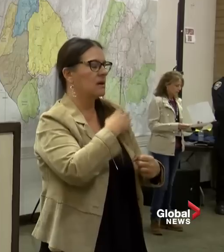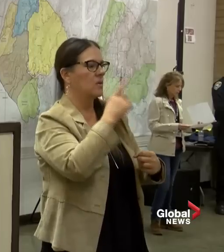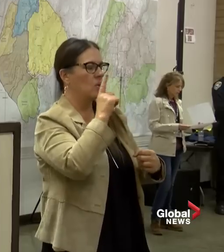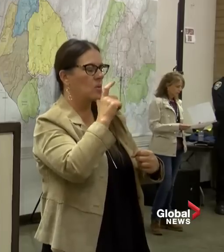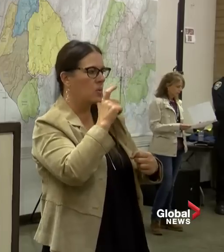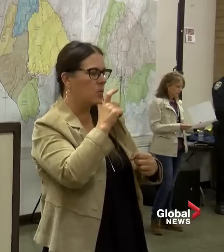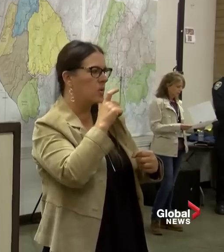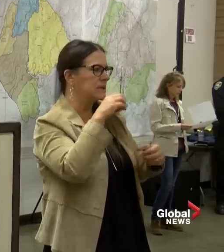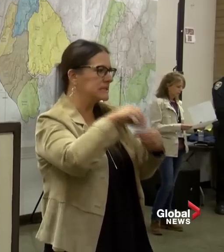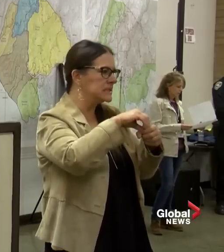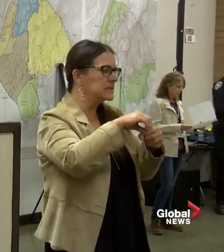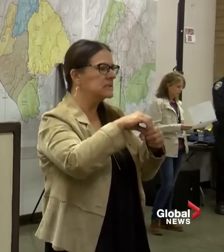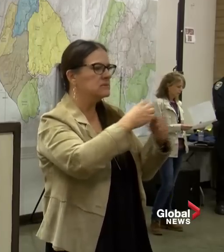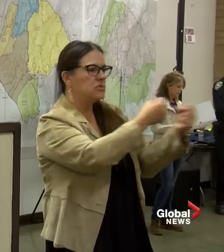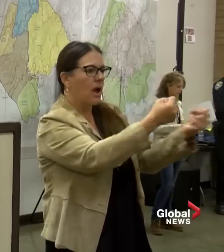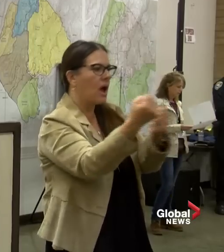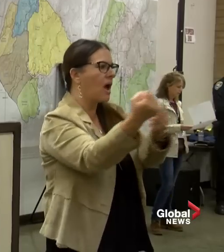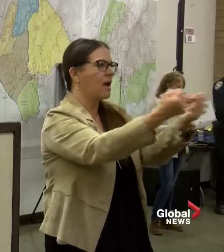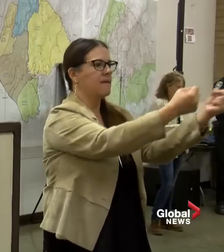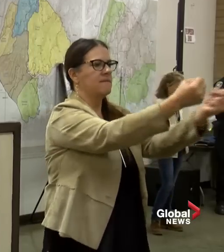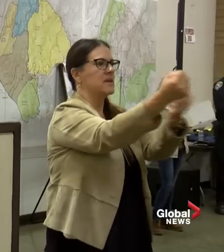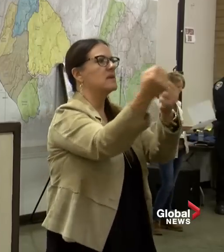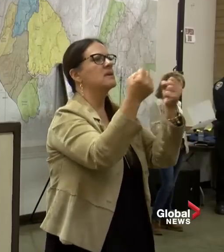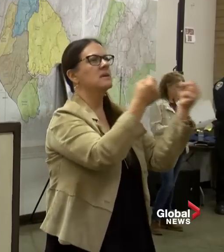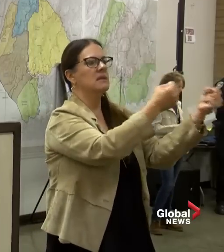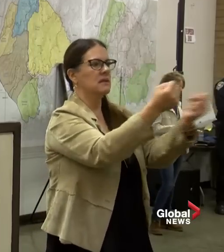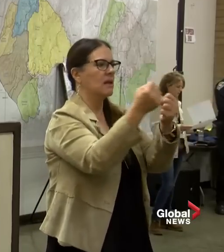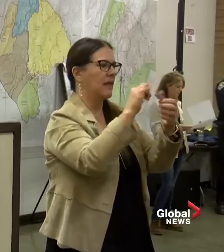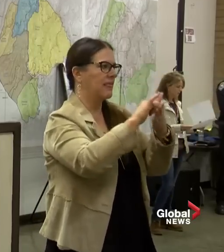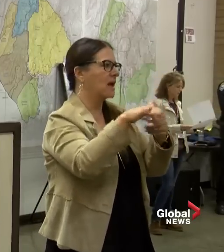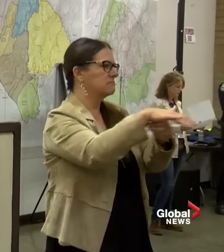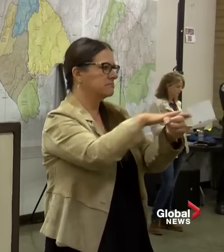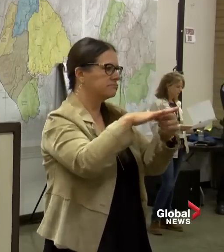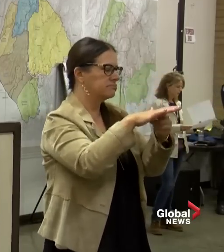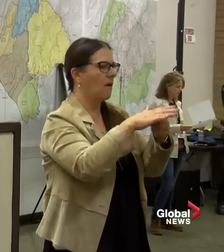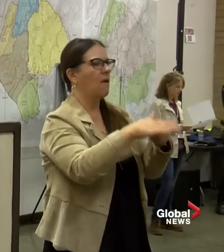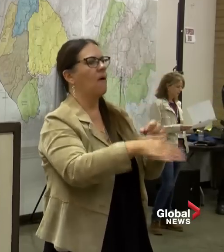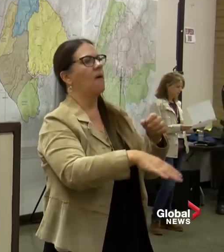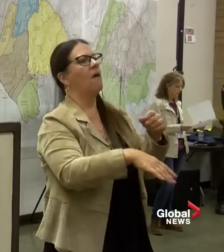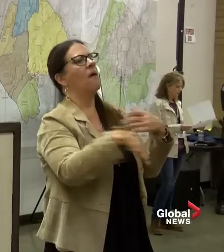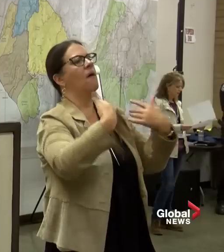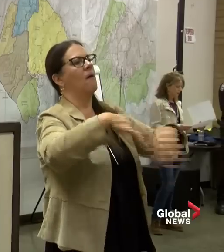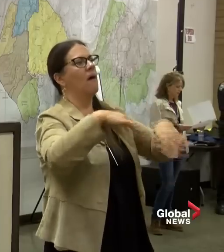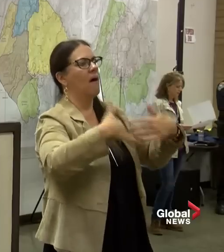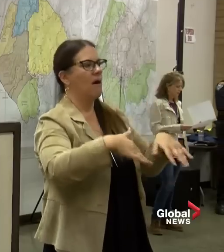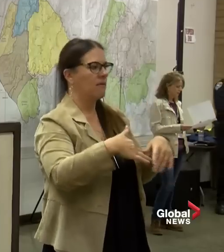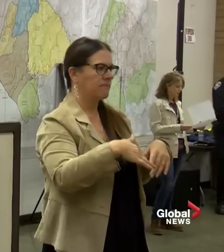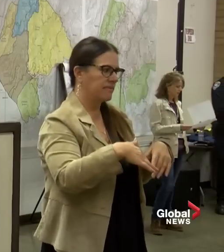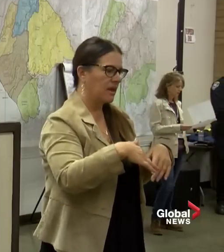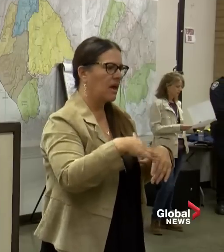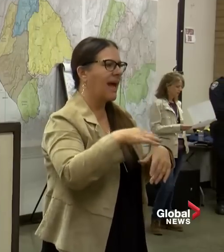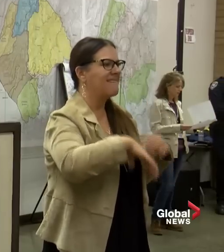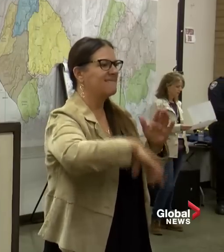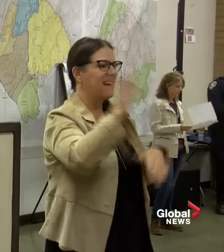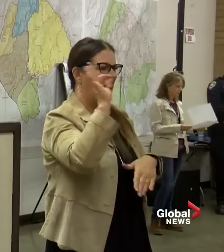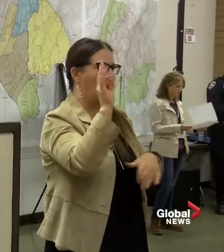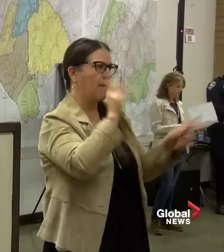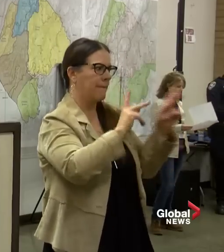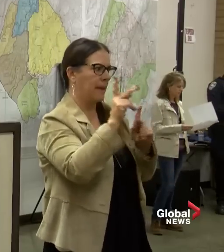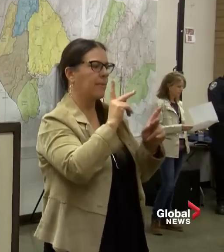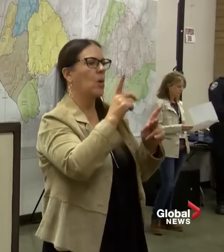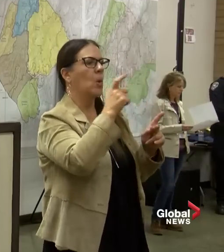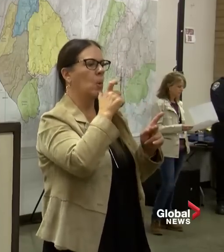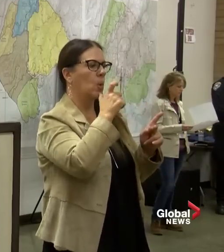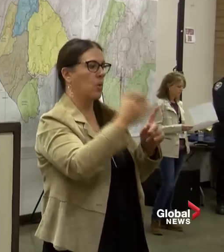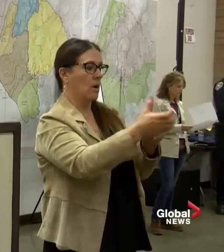area and have taken many, many guns and assault weapons off of people that have been in